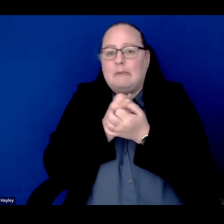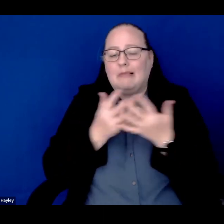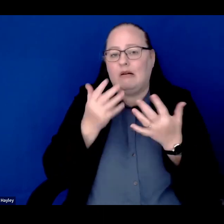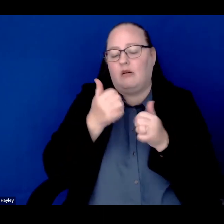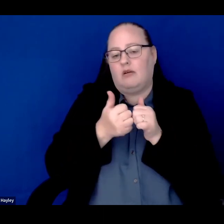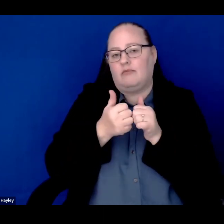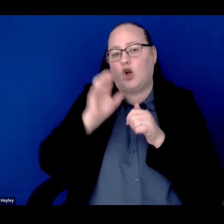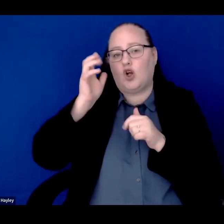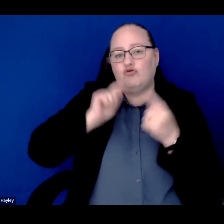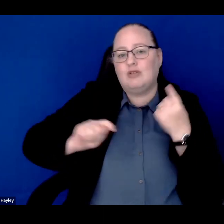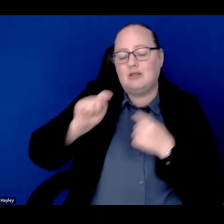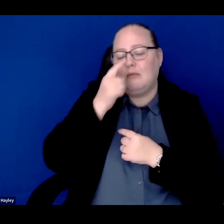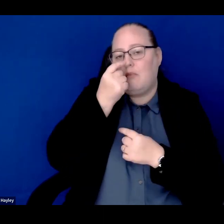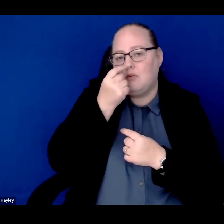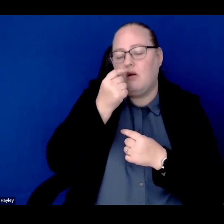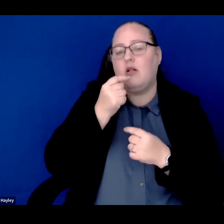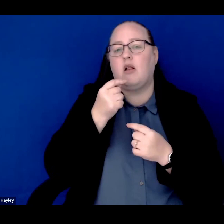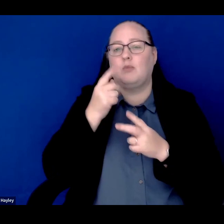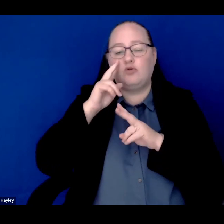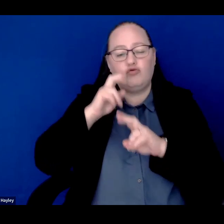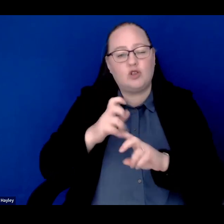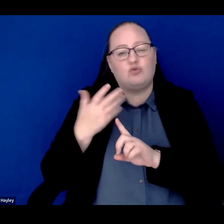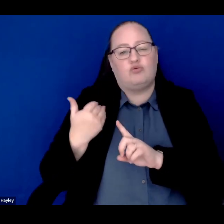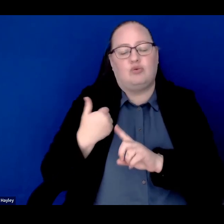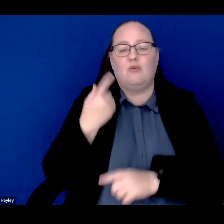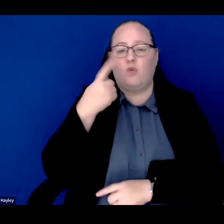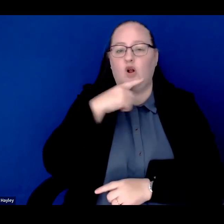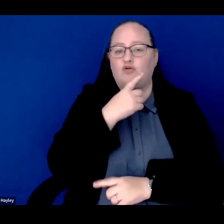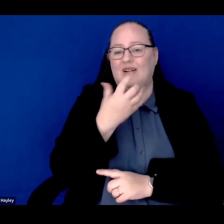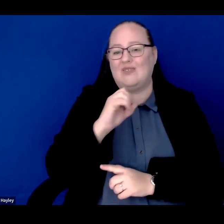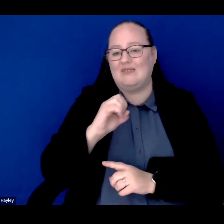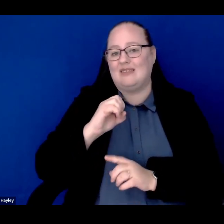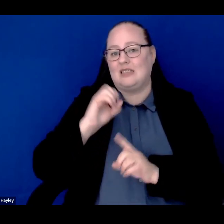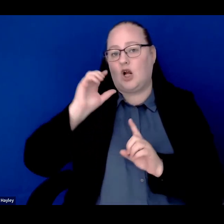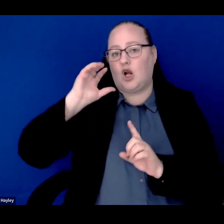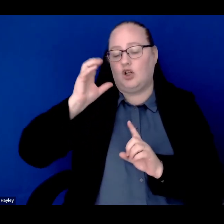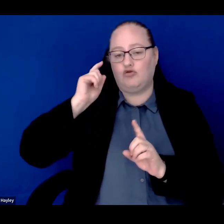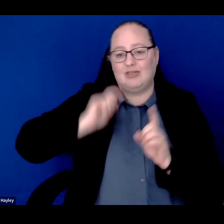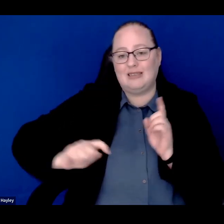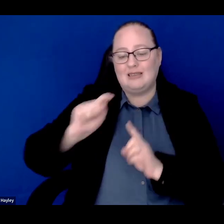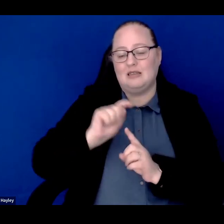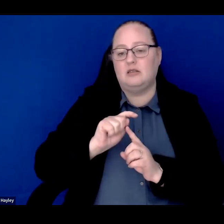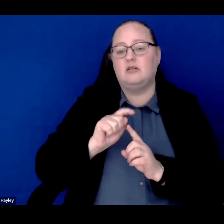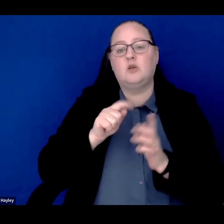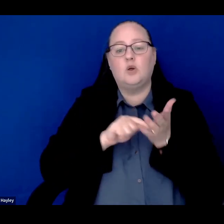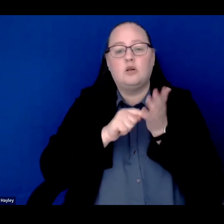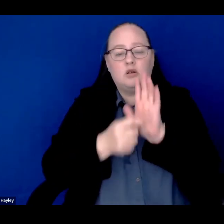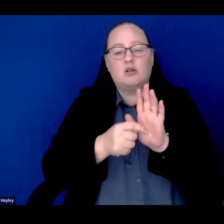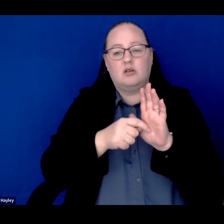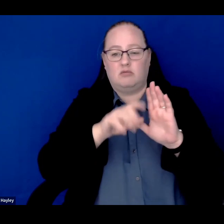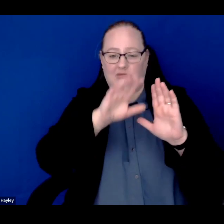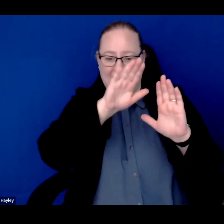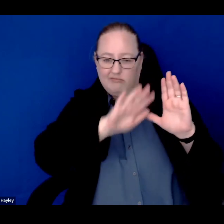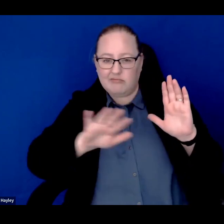study that covers nearly 150 countries. So here's a set of countries plotted by the overall extent of